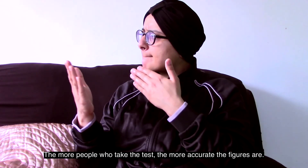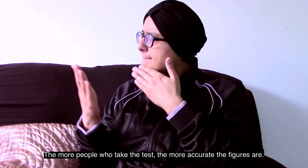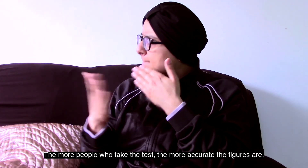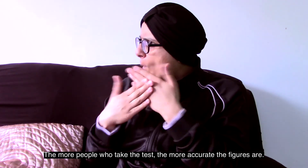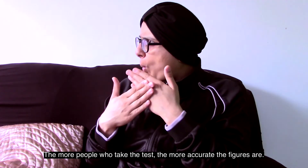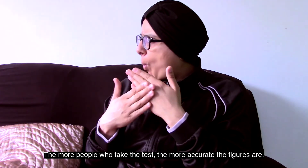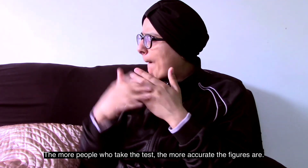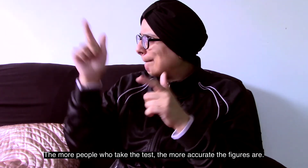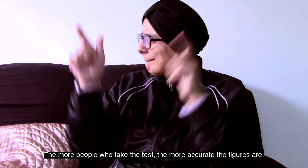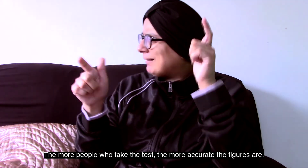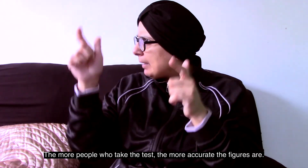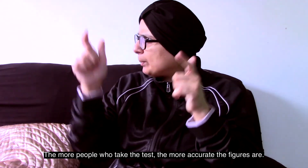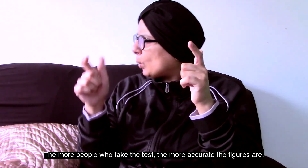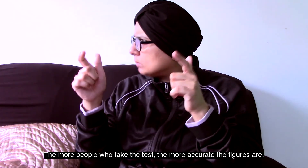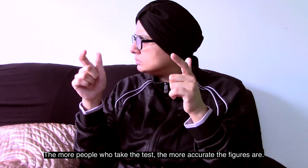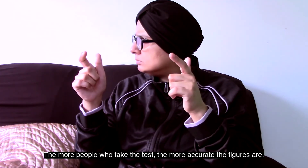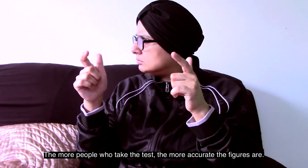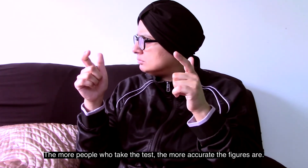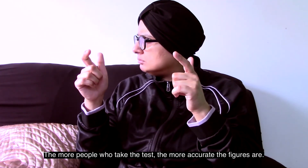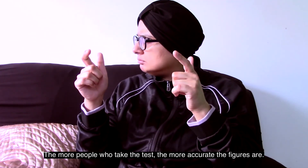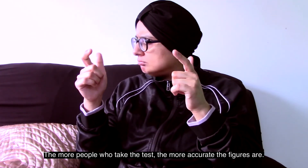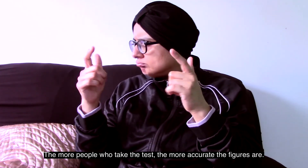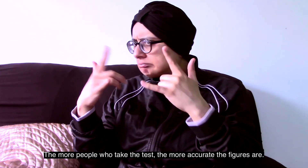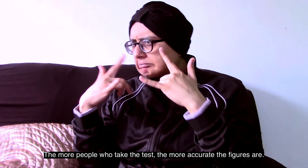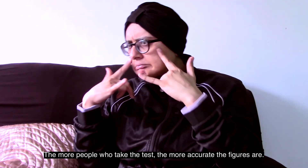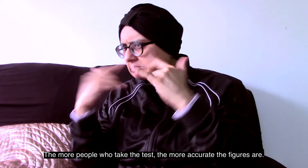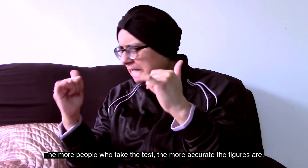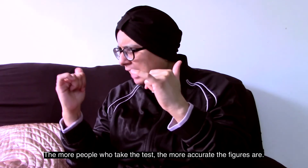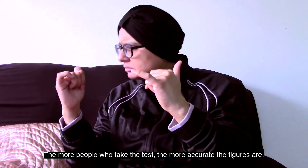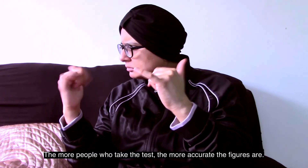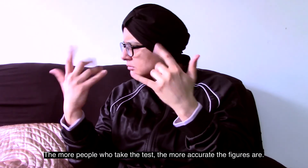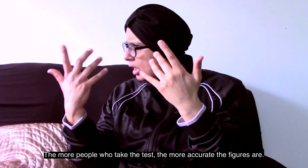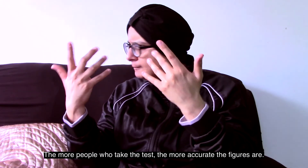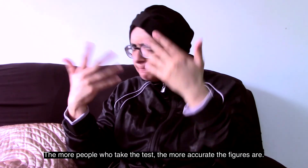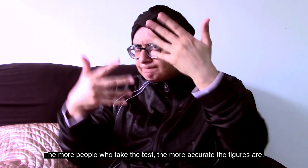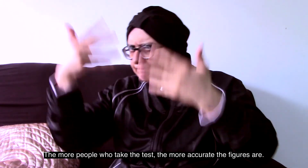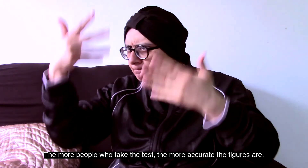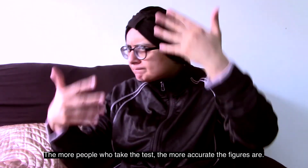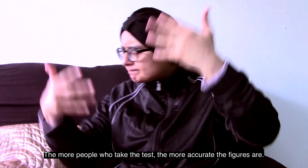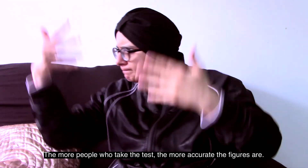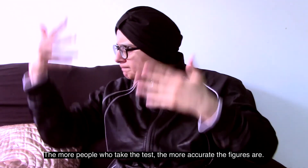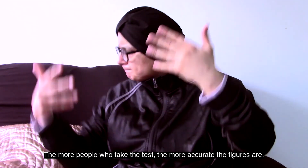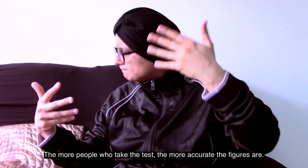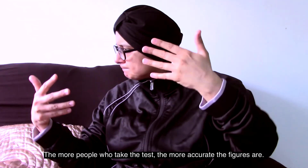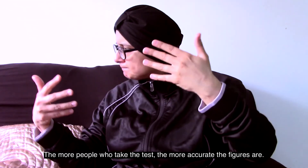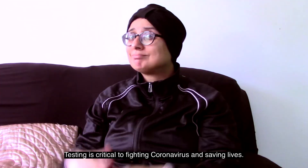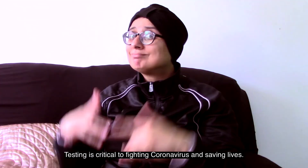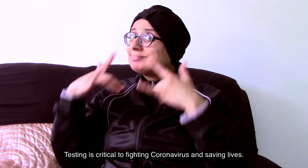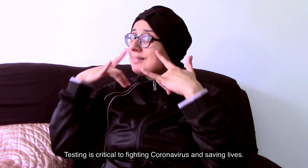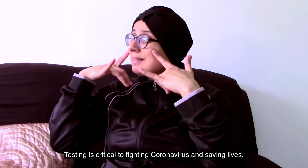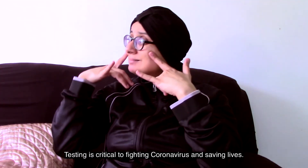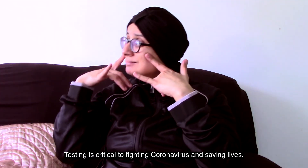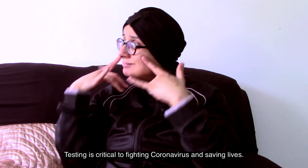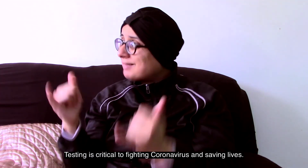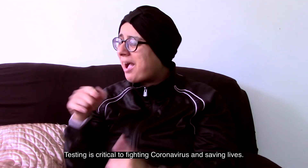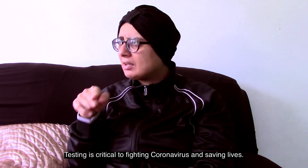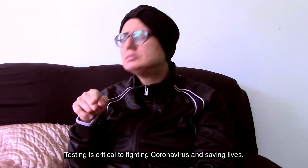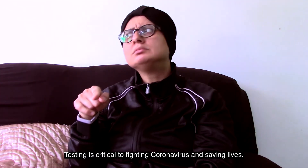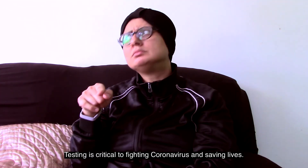The more people who take the test, the more accurate the figures are. Testing is critical to fighting